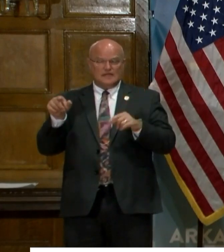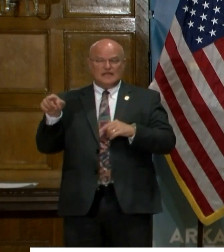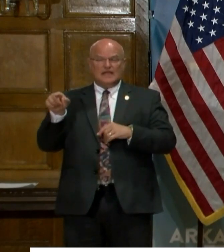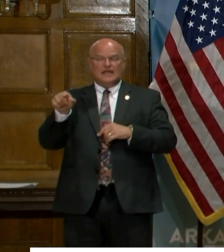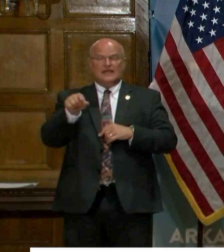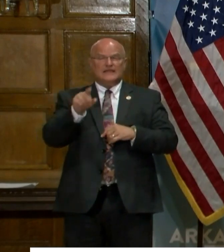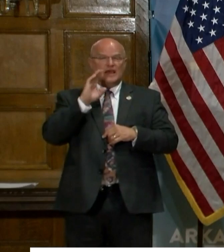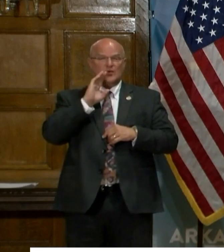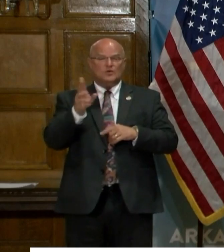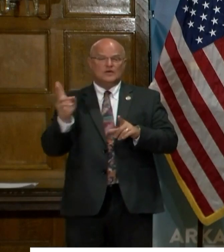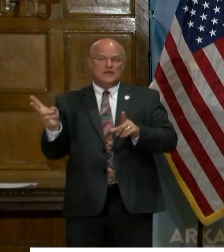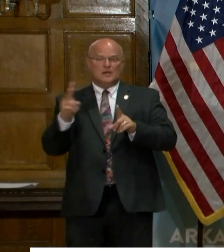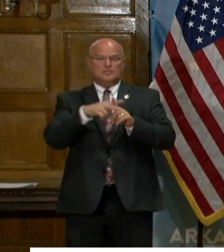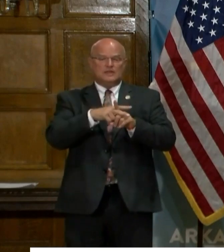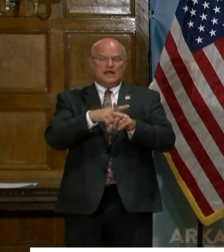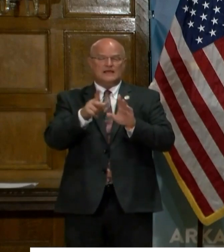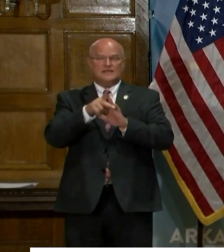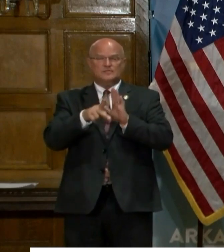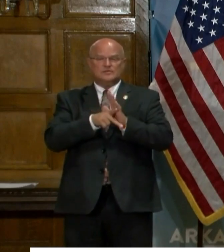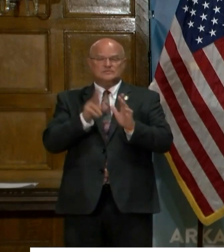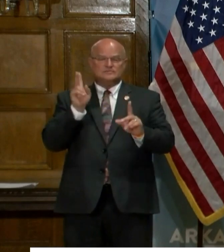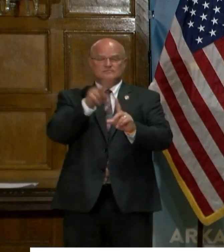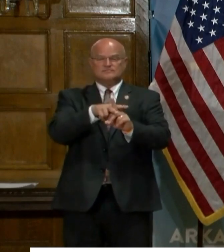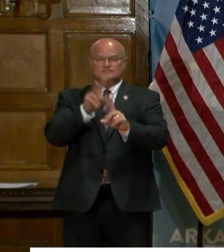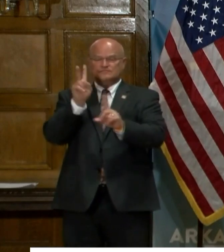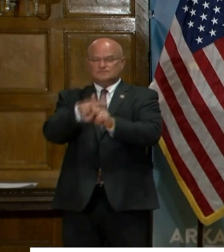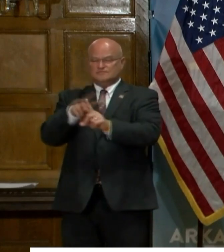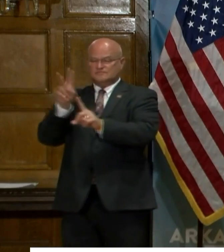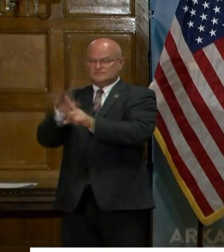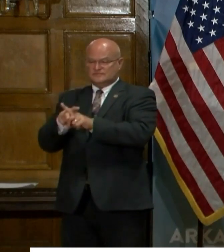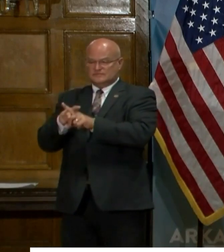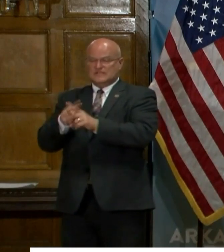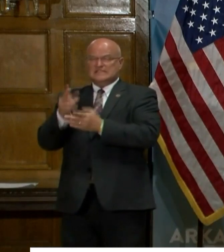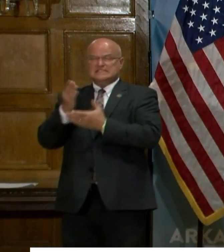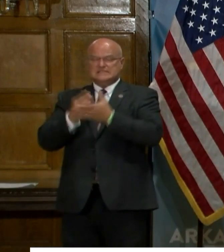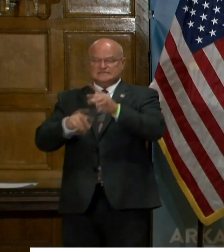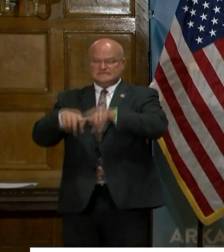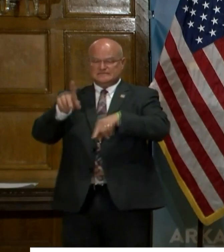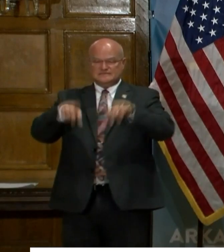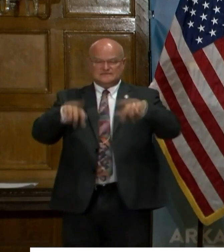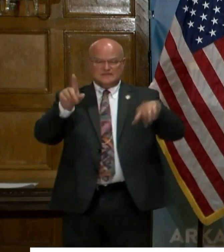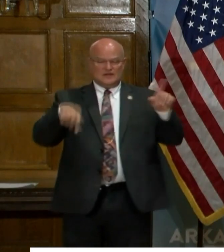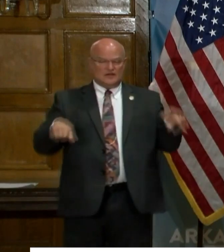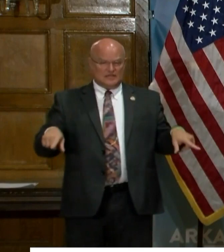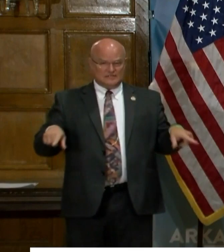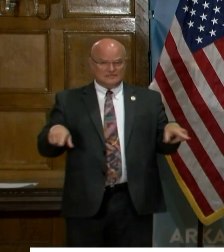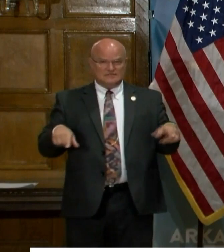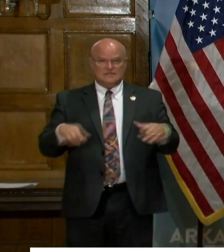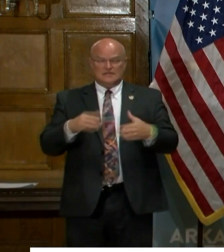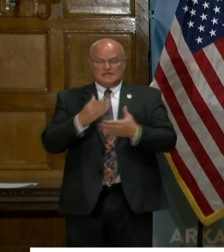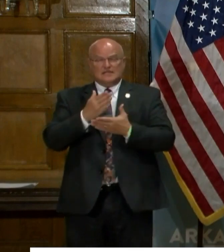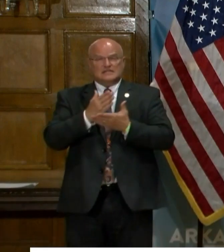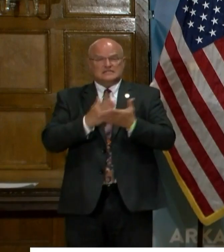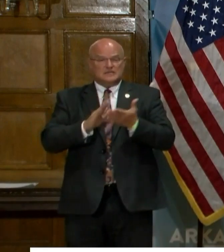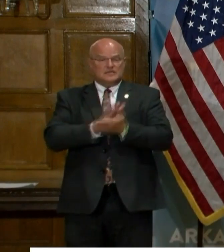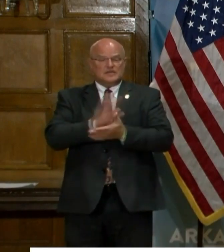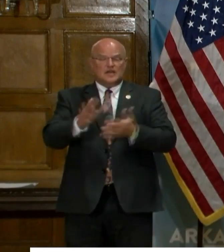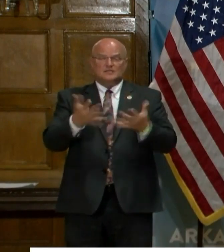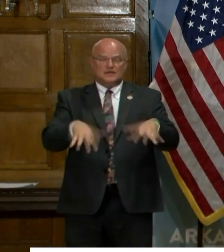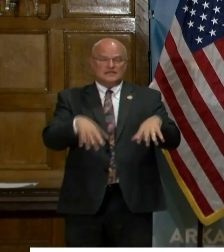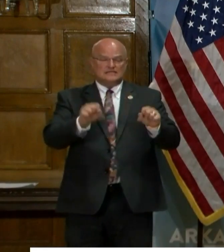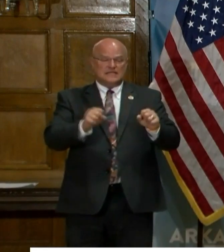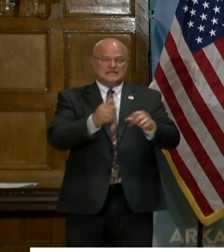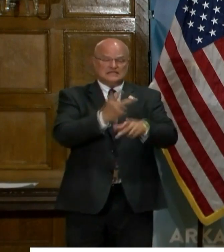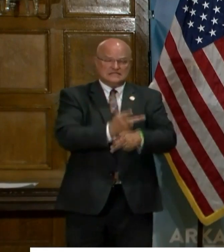will apply those principles with some level of variation. Some will, maybe take a